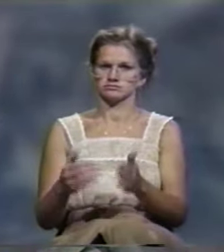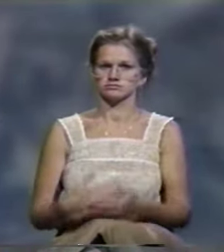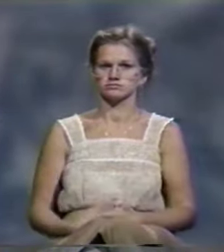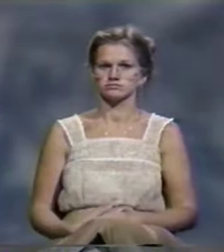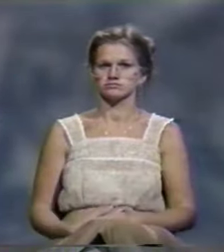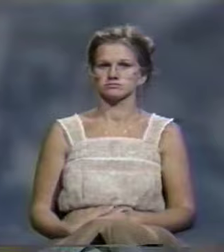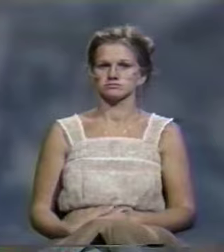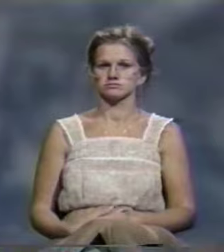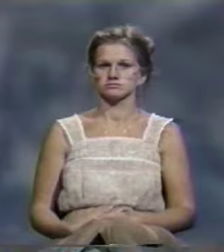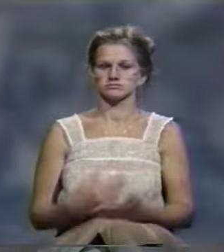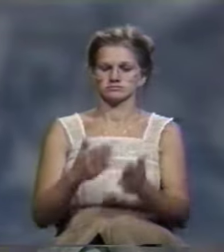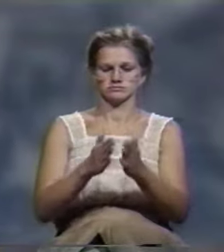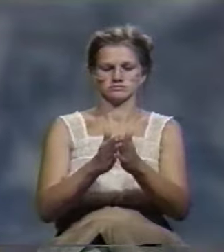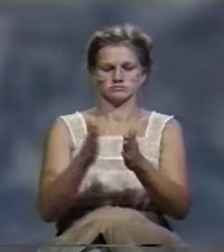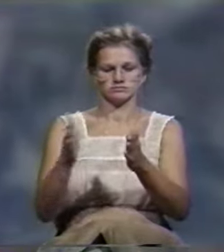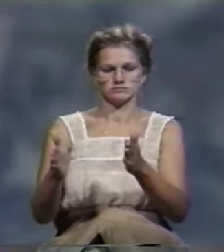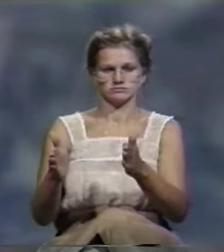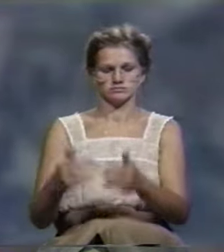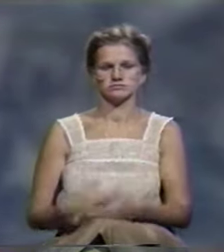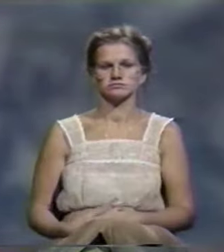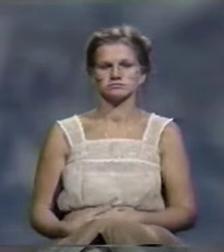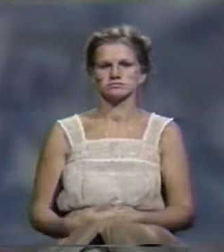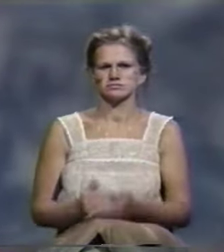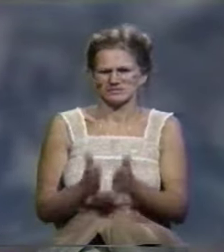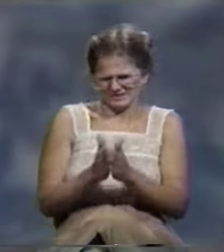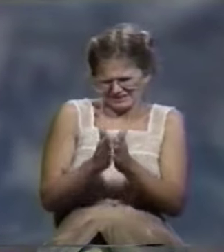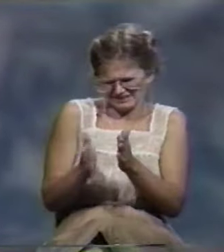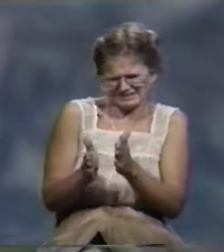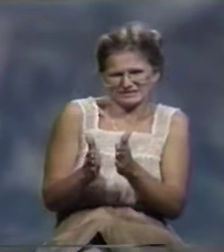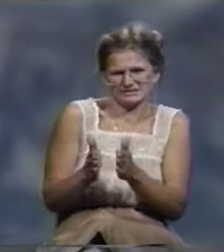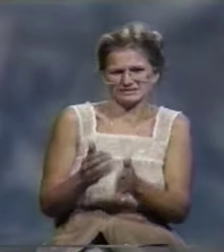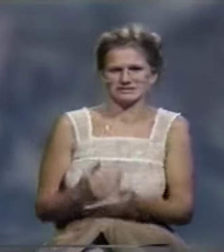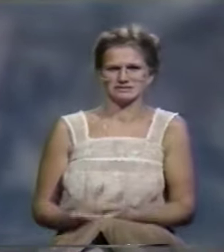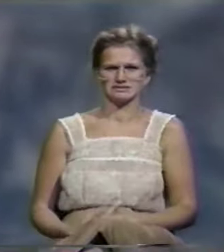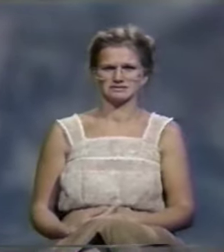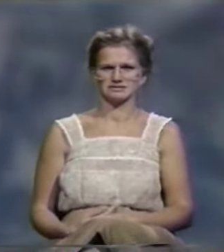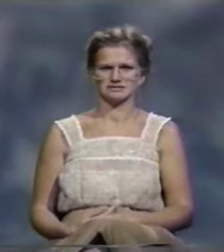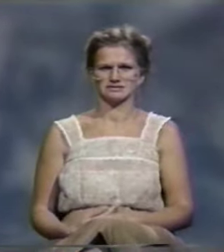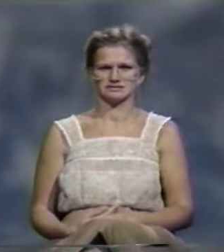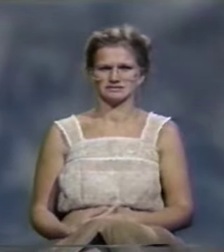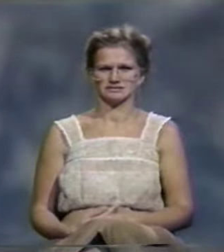Off to the side. Right next to.